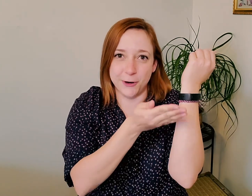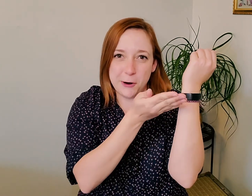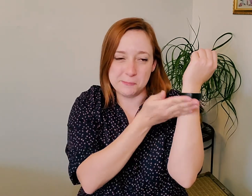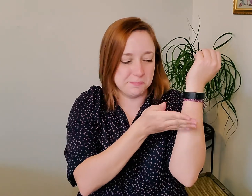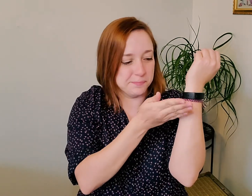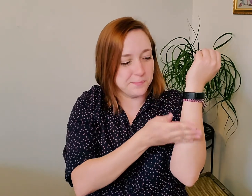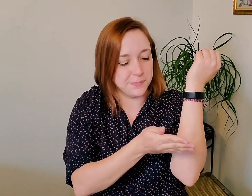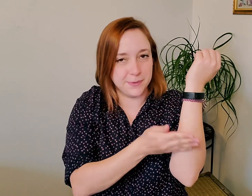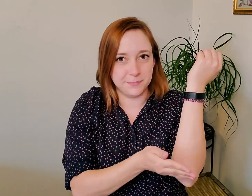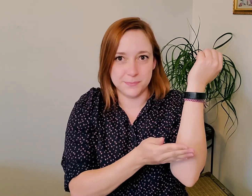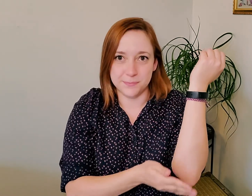arm.